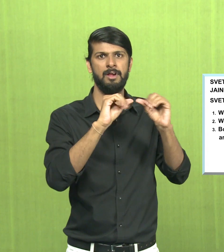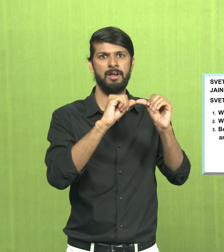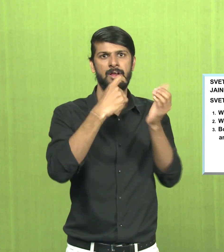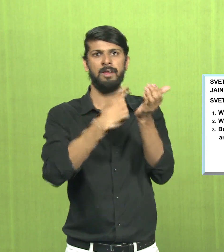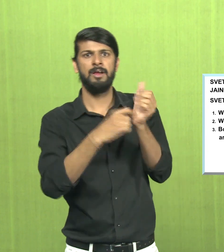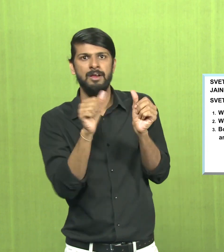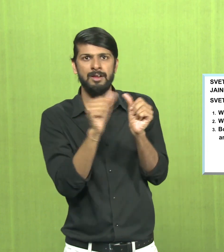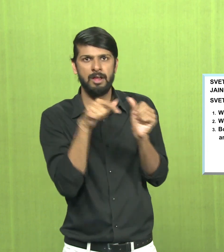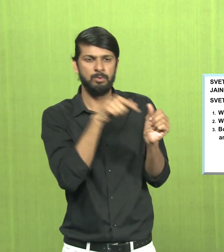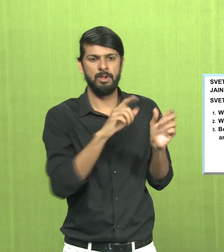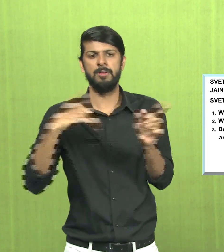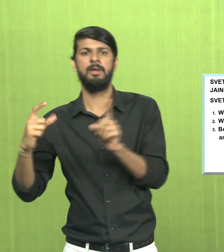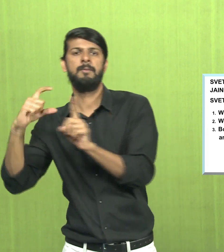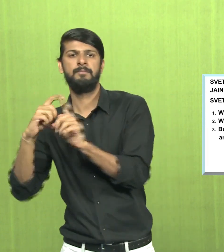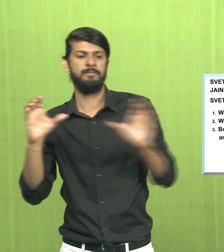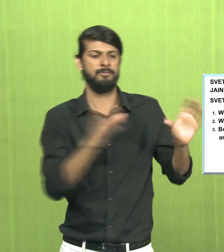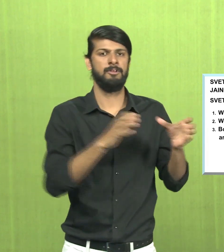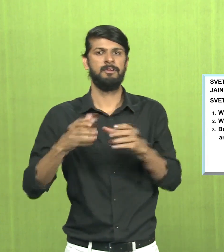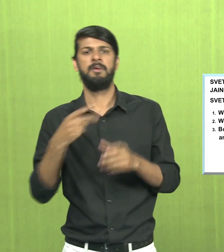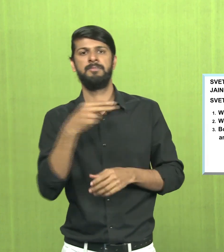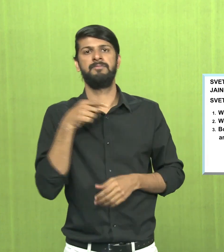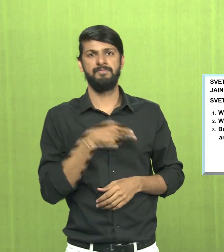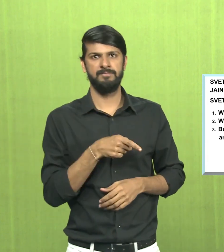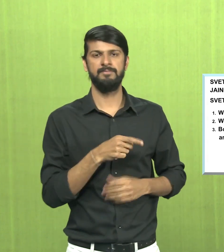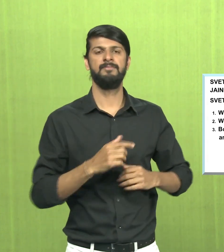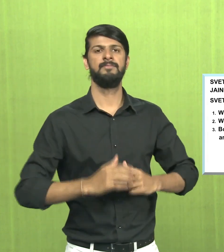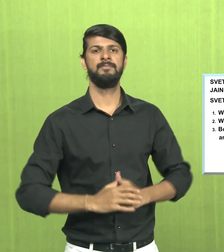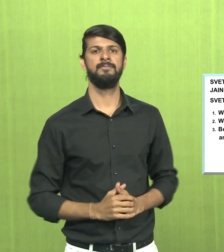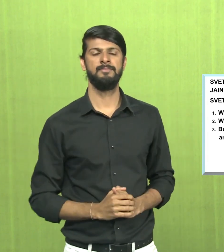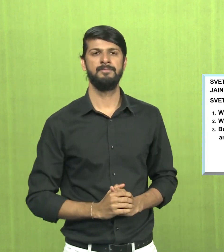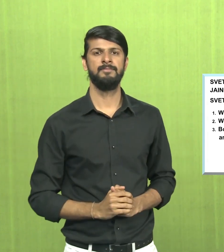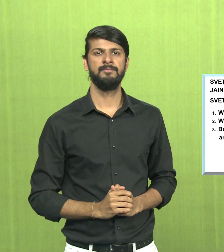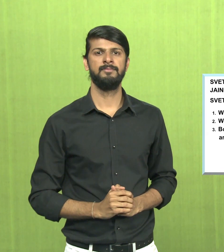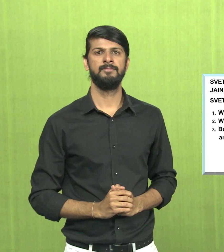same, but the path and the principles are different.